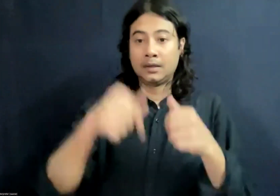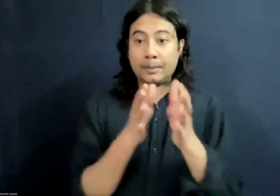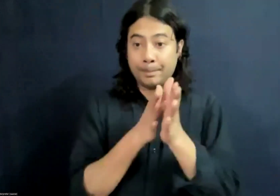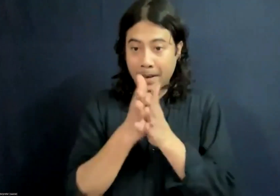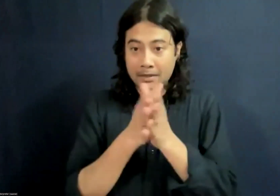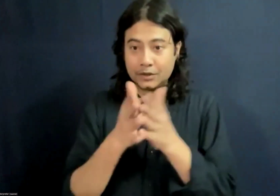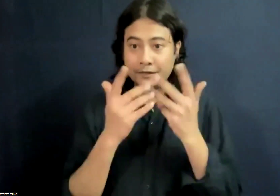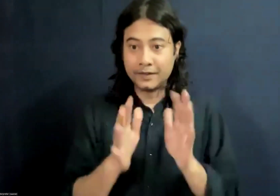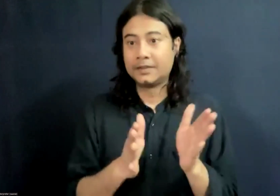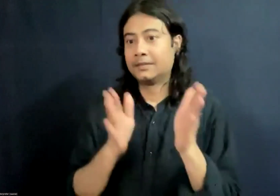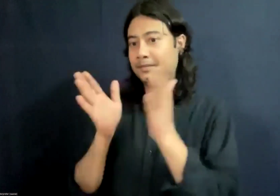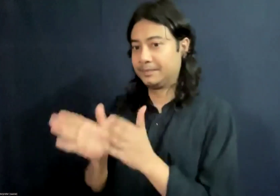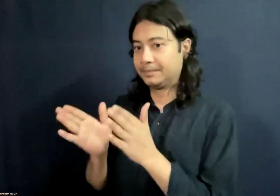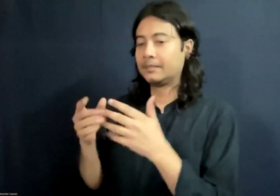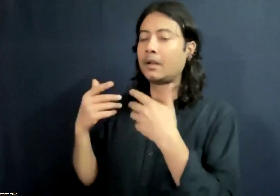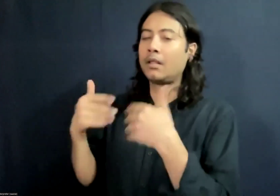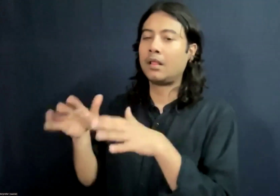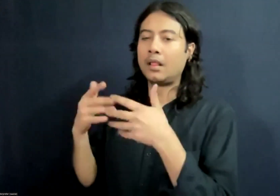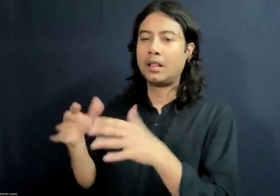charity mode of ignorance.